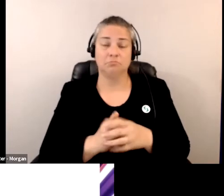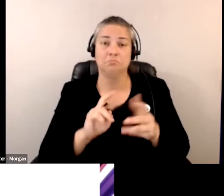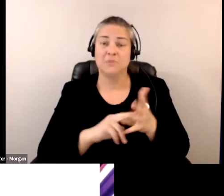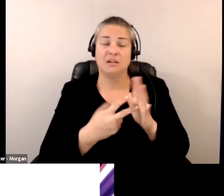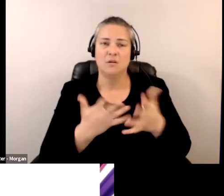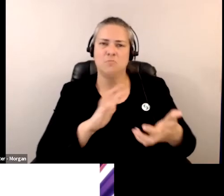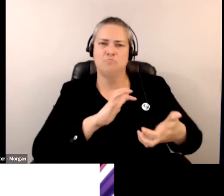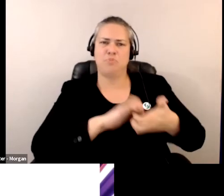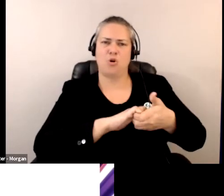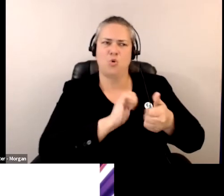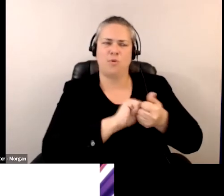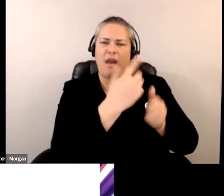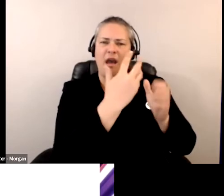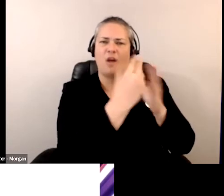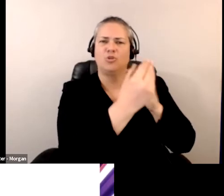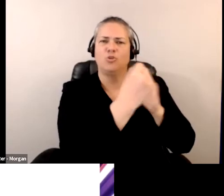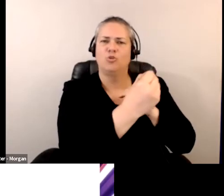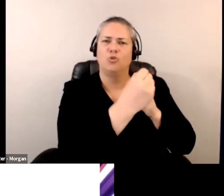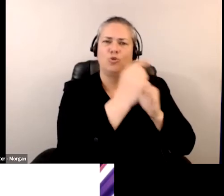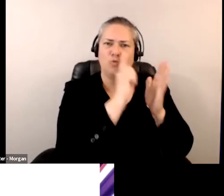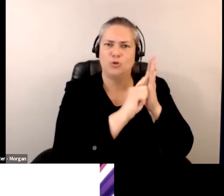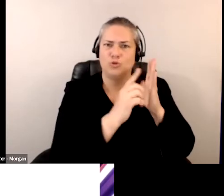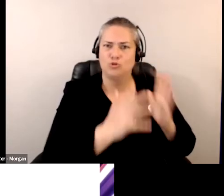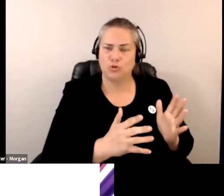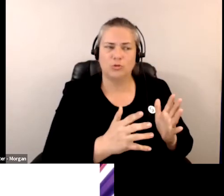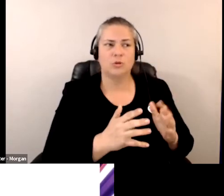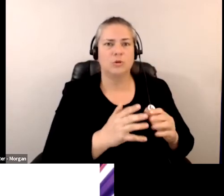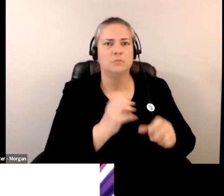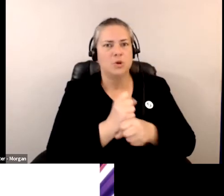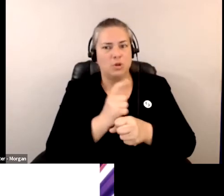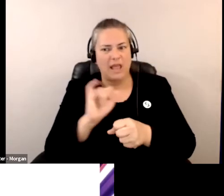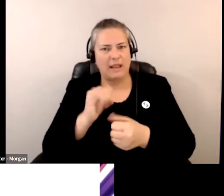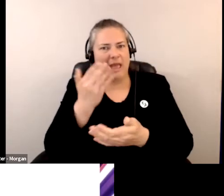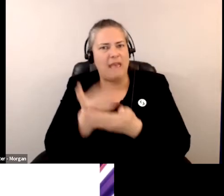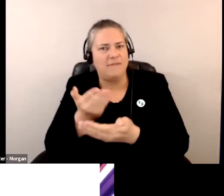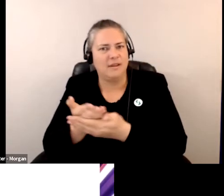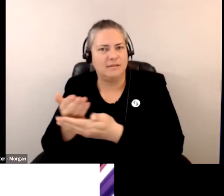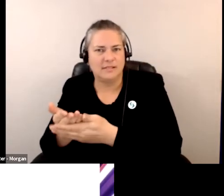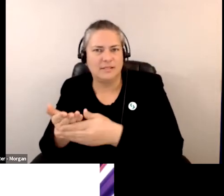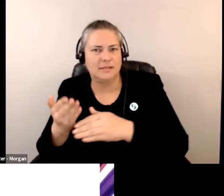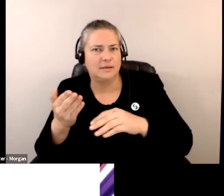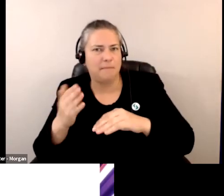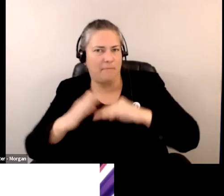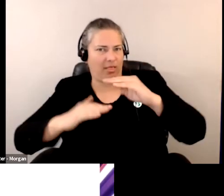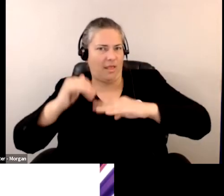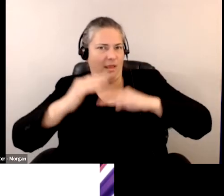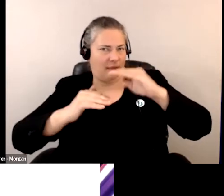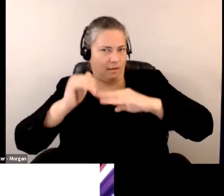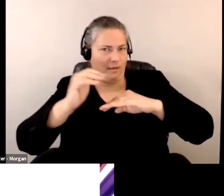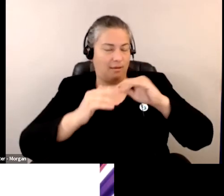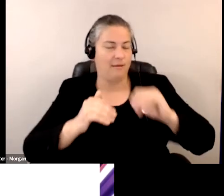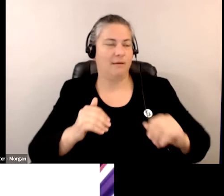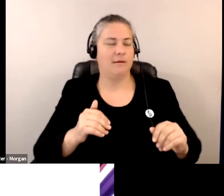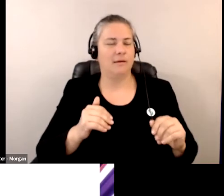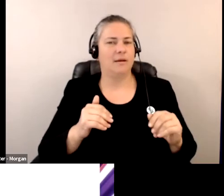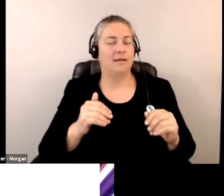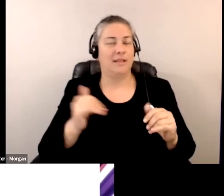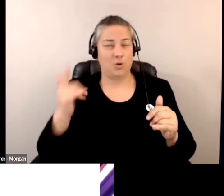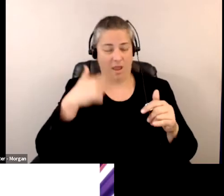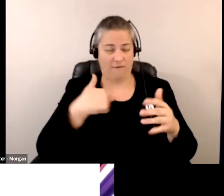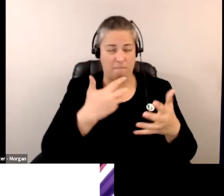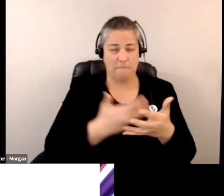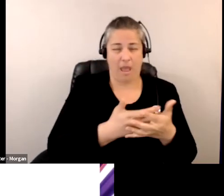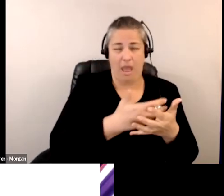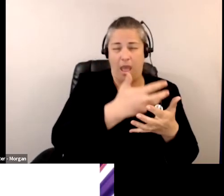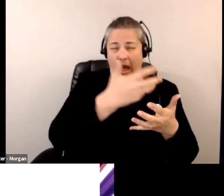researchers, external researchers, for evidence building. Part of that is, there's this massive amount of data, very